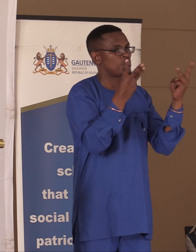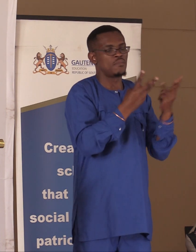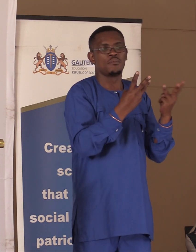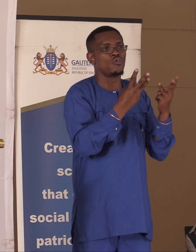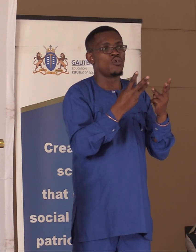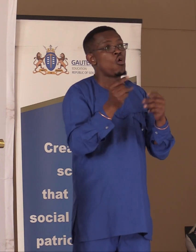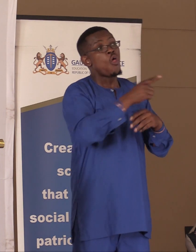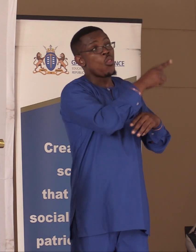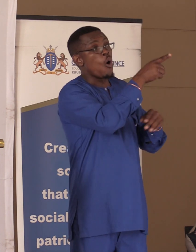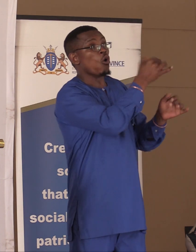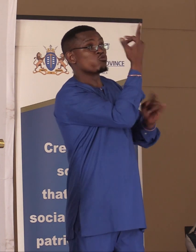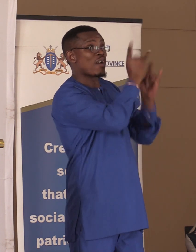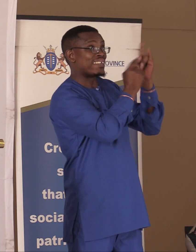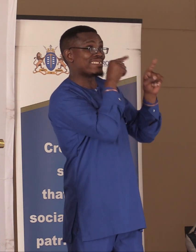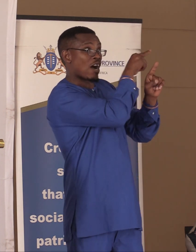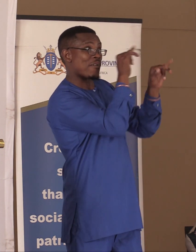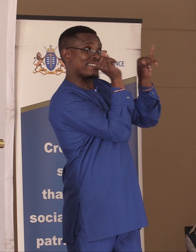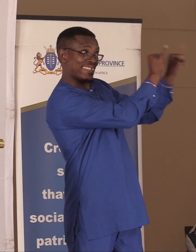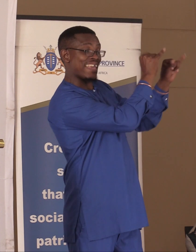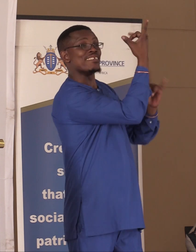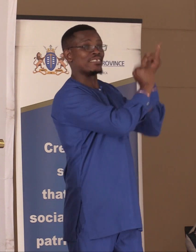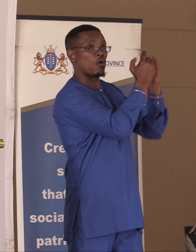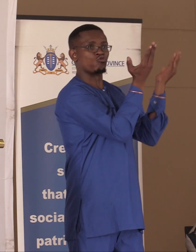Balebabalin Kodi Tropong, Avane Kodi Tropong Akiri,